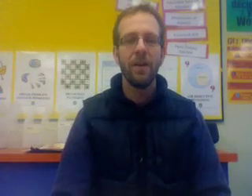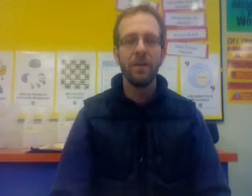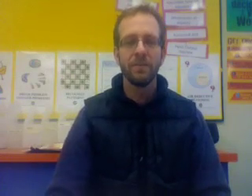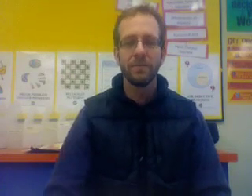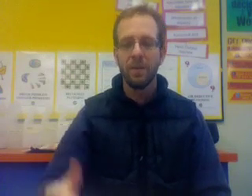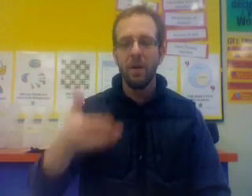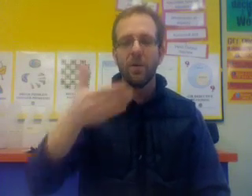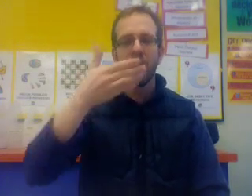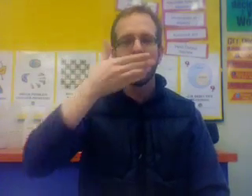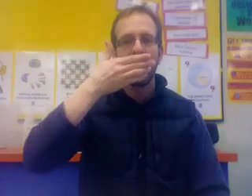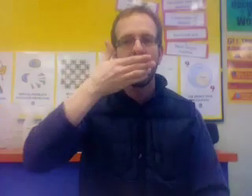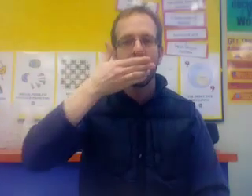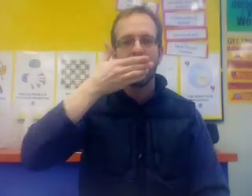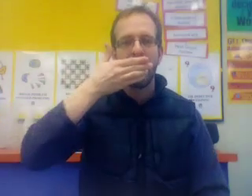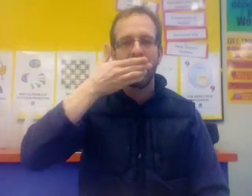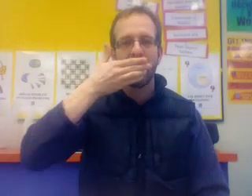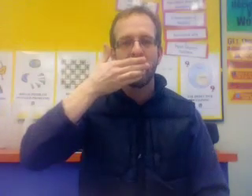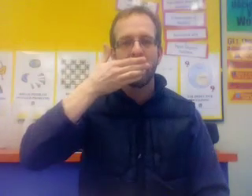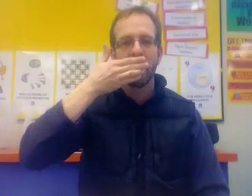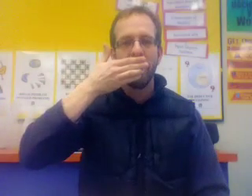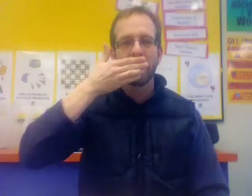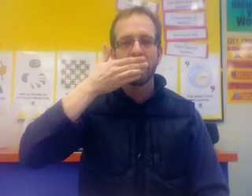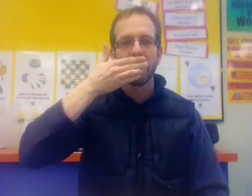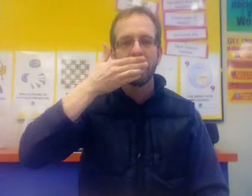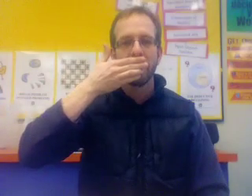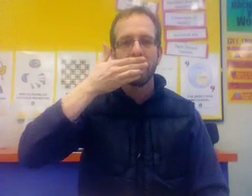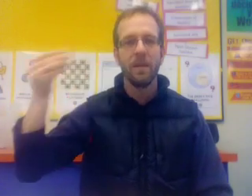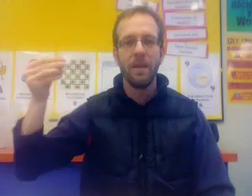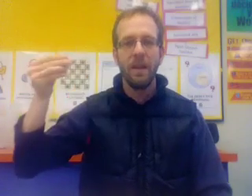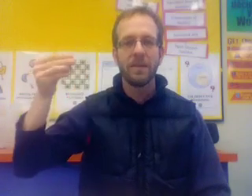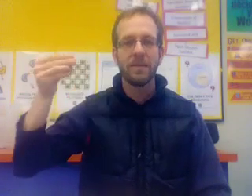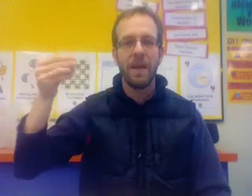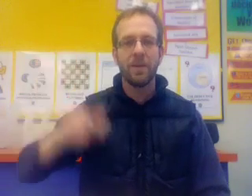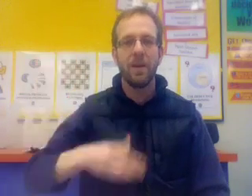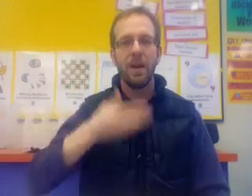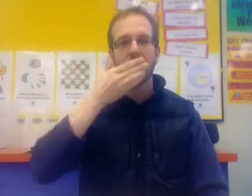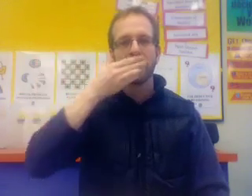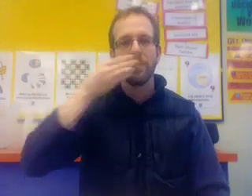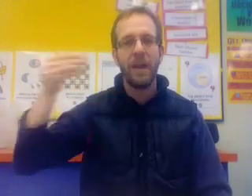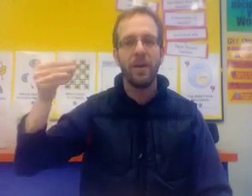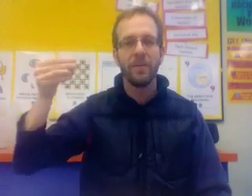Better, we're going to bring a flat hand in front of our lips and snap it across. Better.